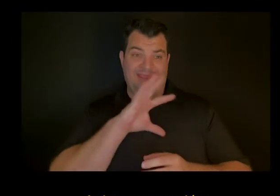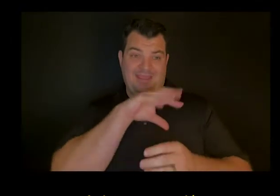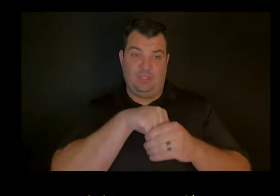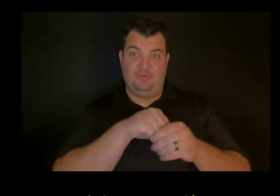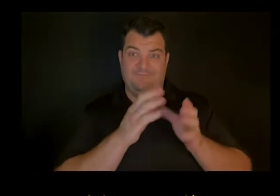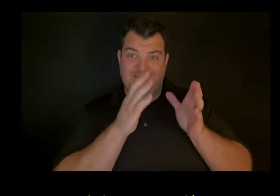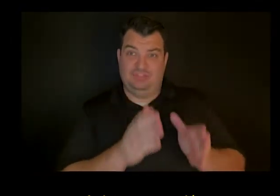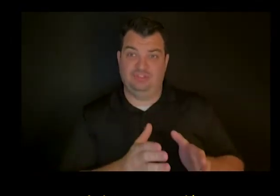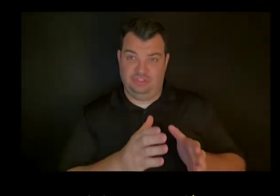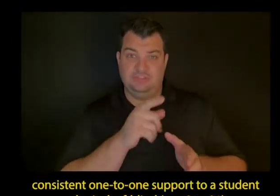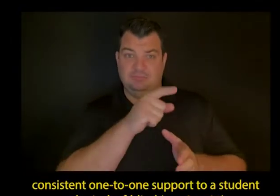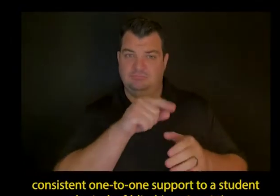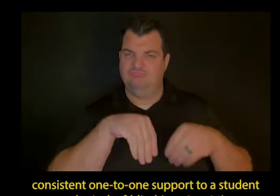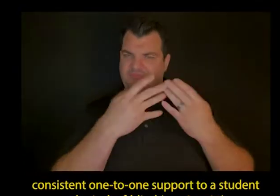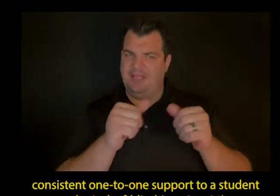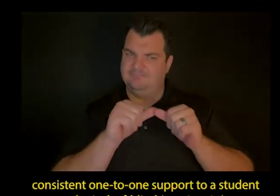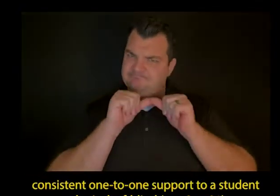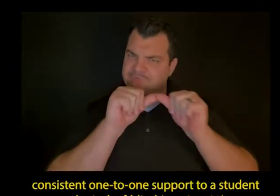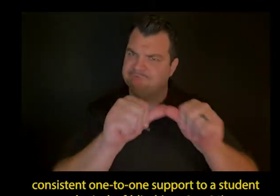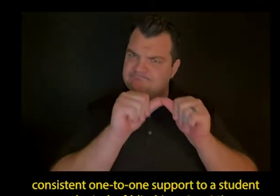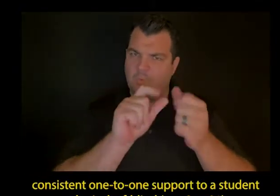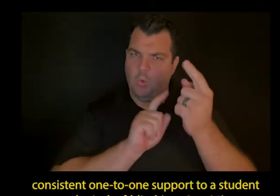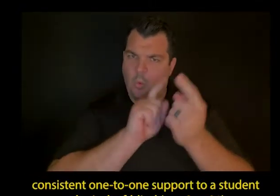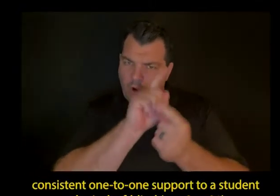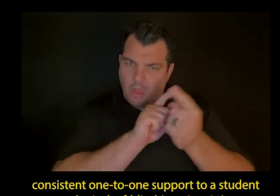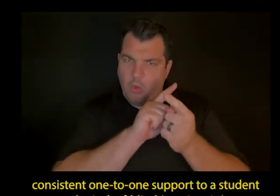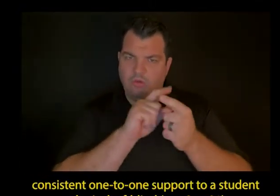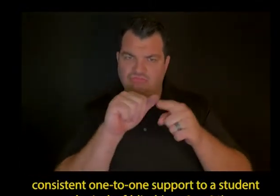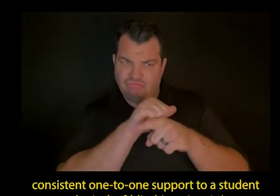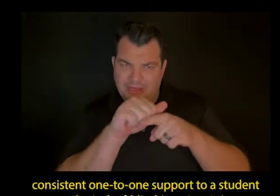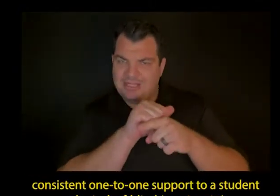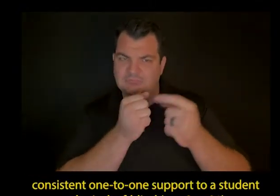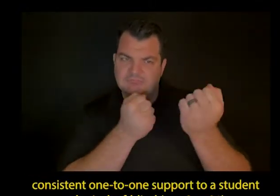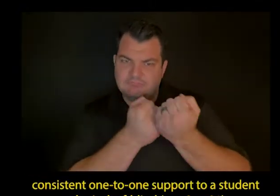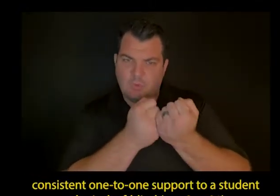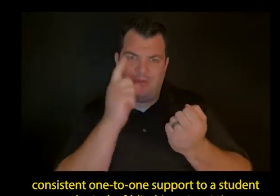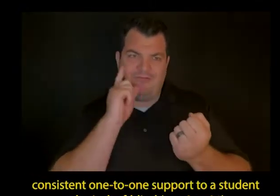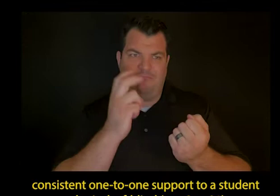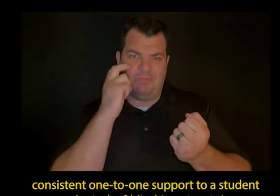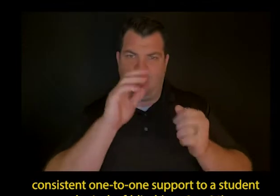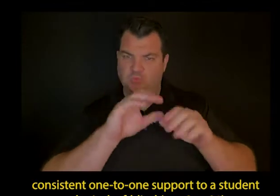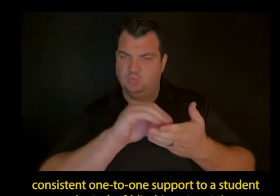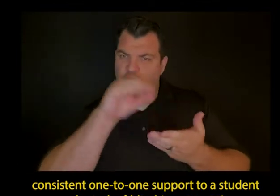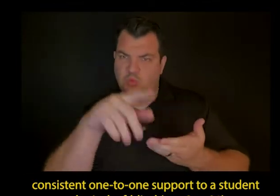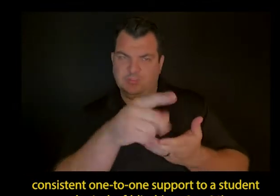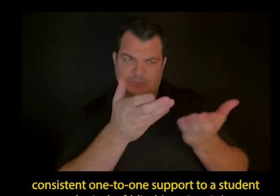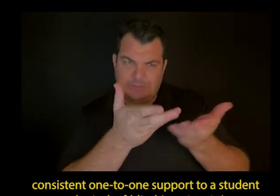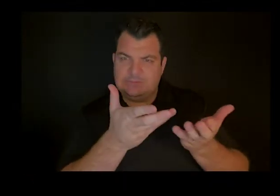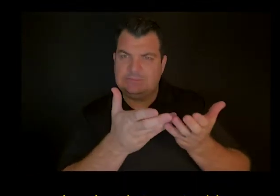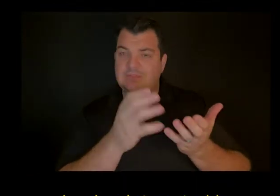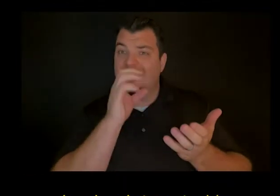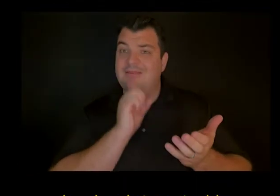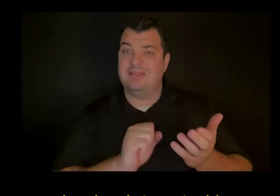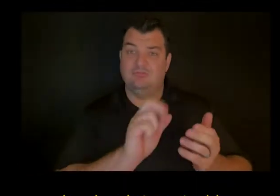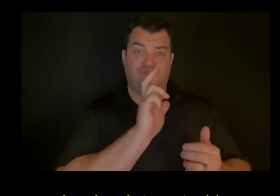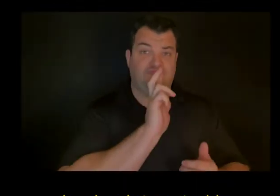An intervener provides consistent one-to-one support to a student who is deafblind, age 3 to 21, throughout the instructional